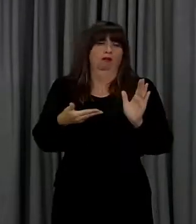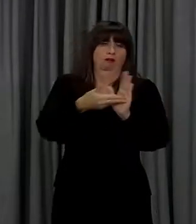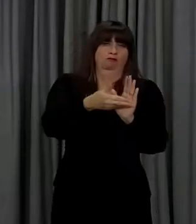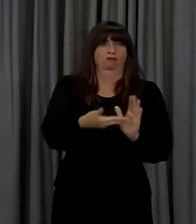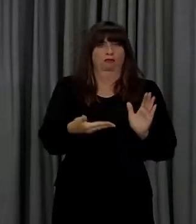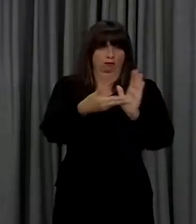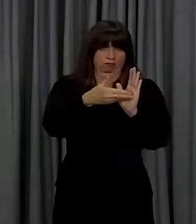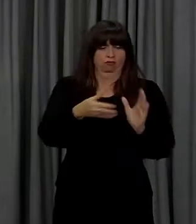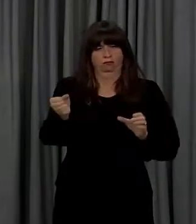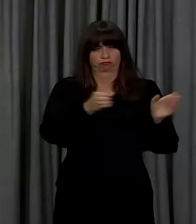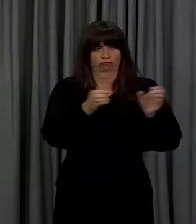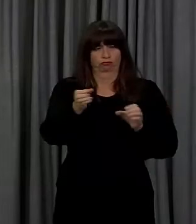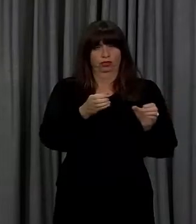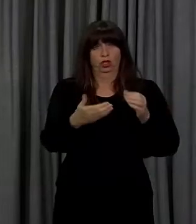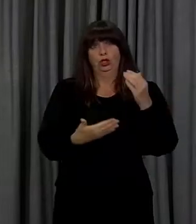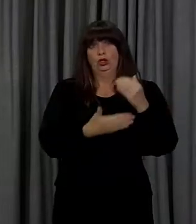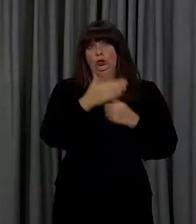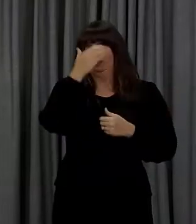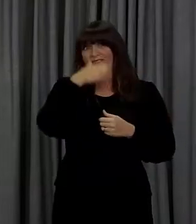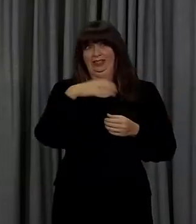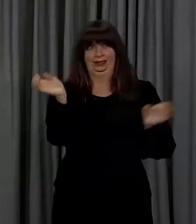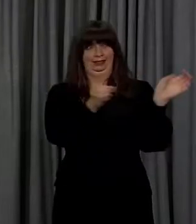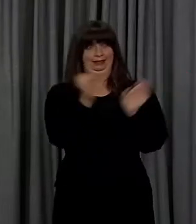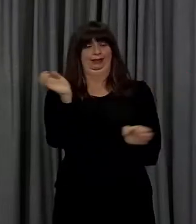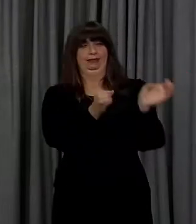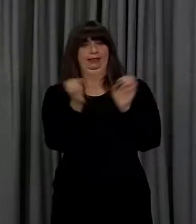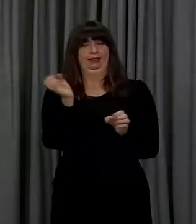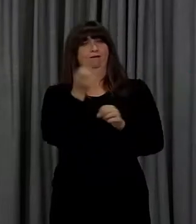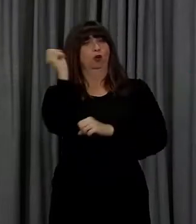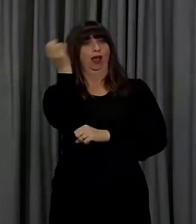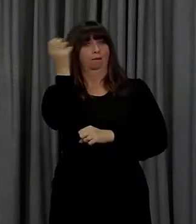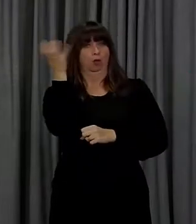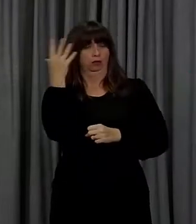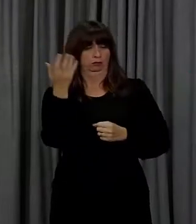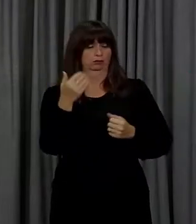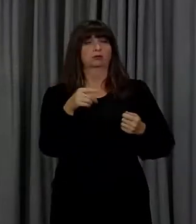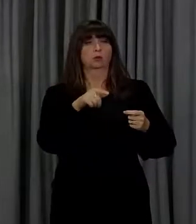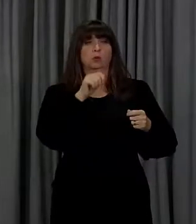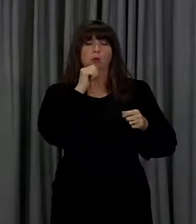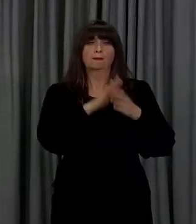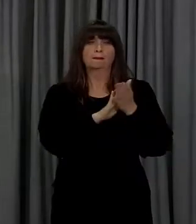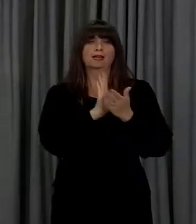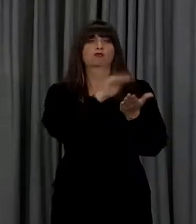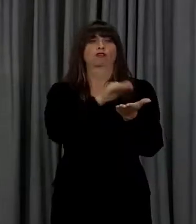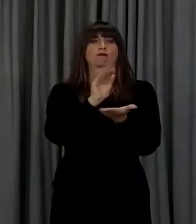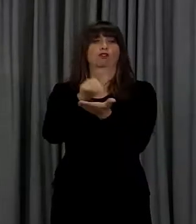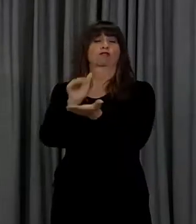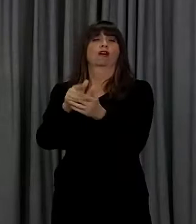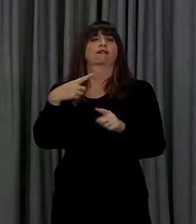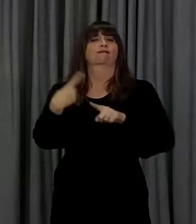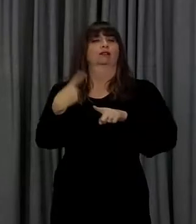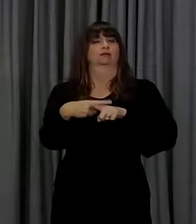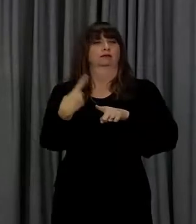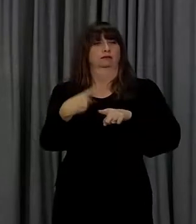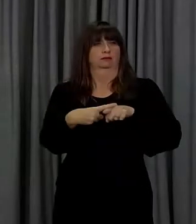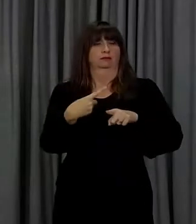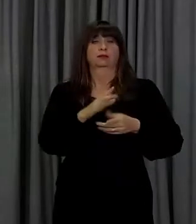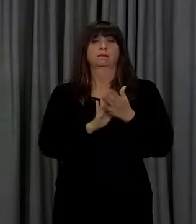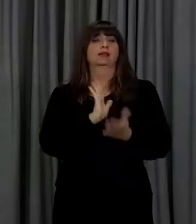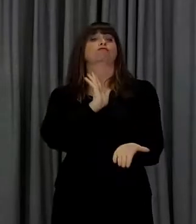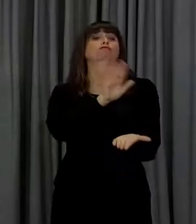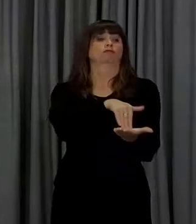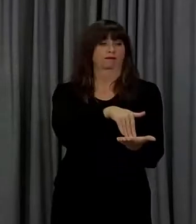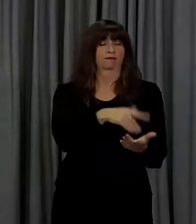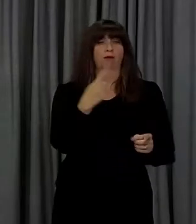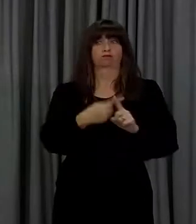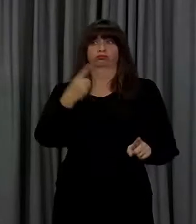work. Now, these new frontline staff will help to improve response times and provide better care for people